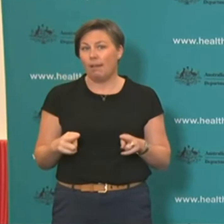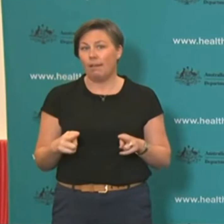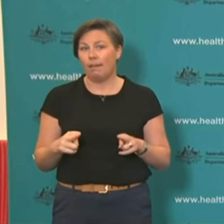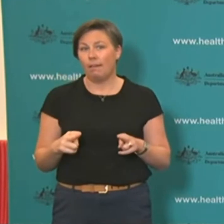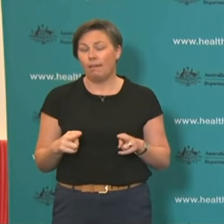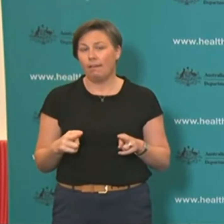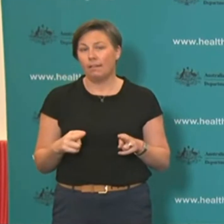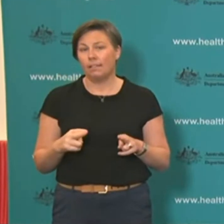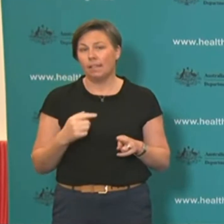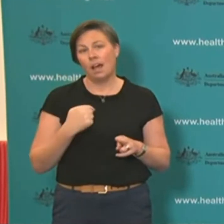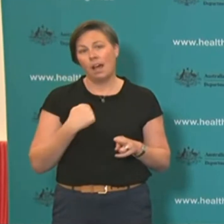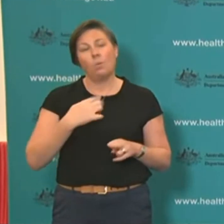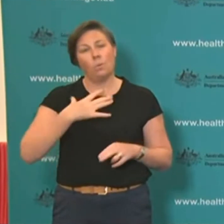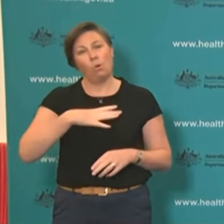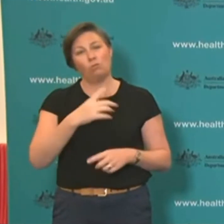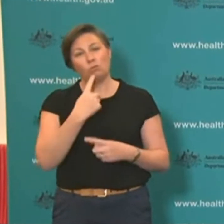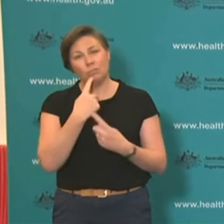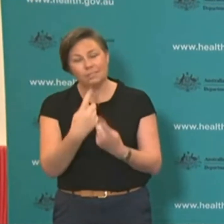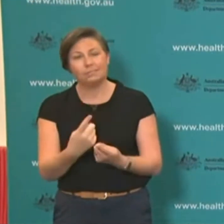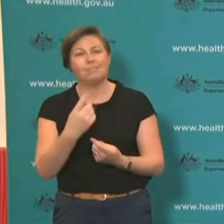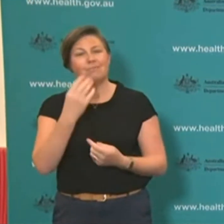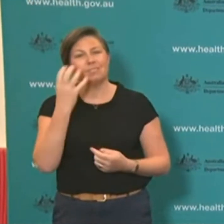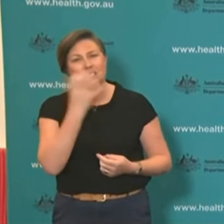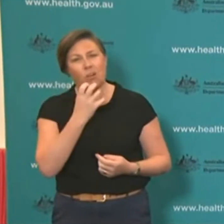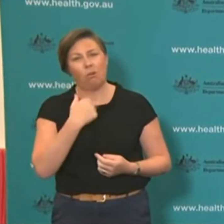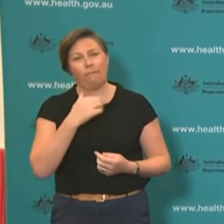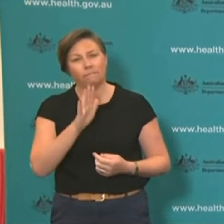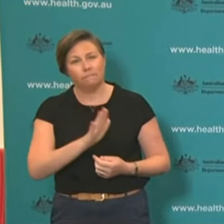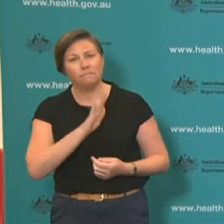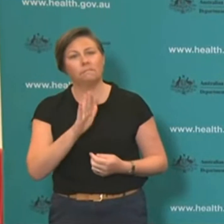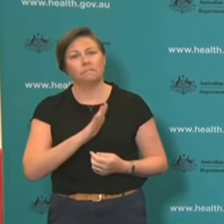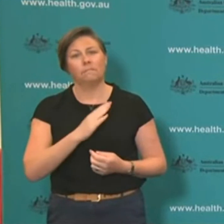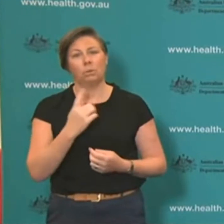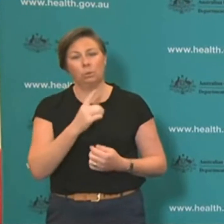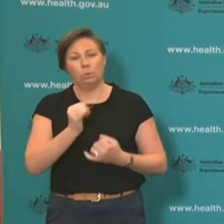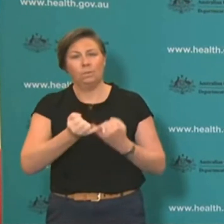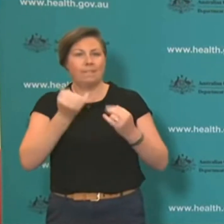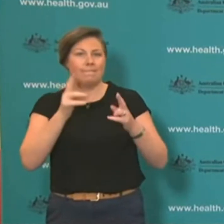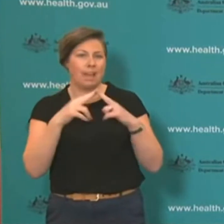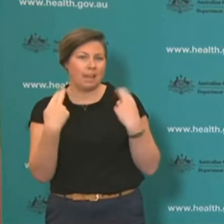and I extend my condolences to the families of those victims of COVID-19.